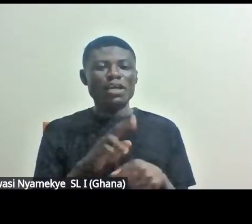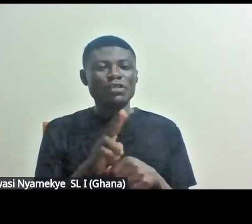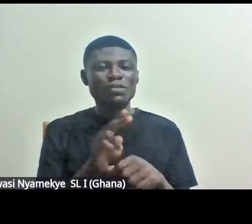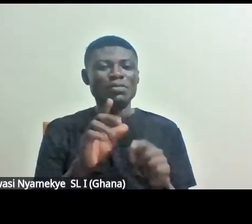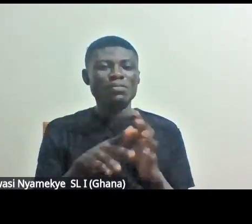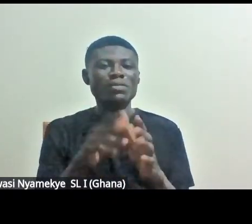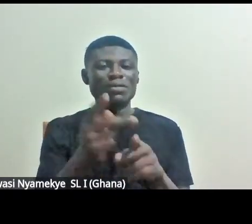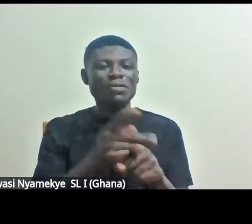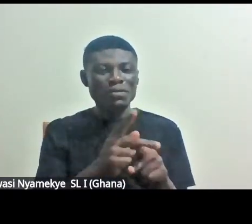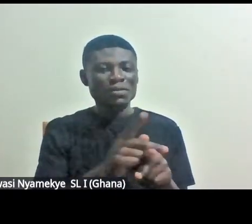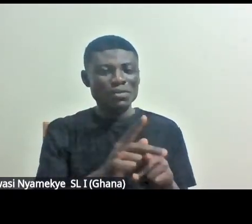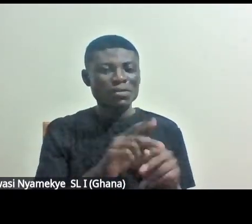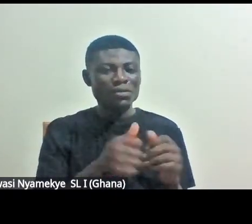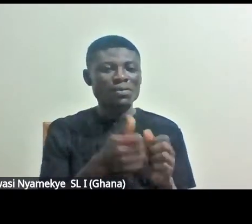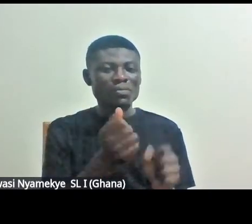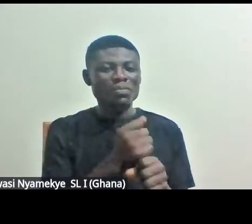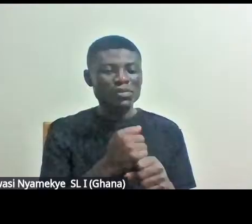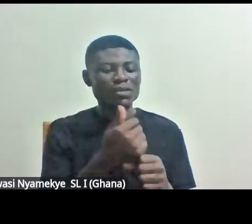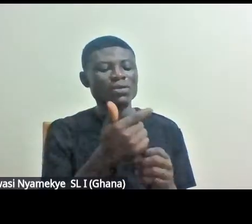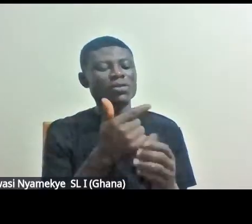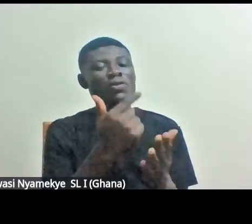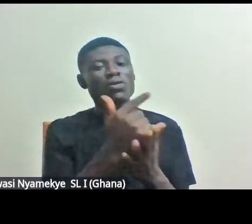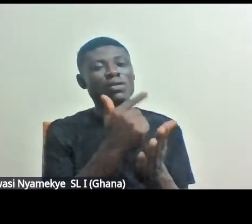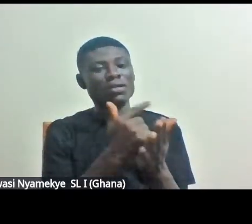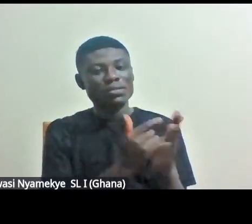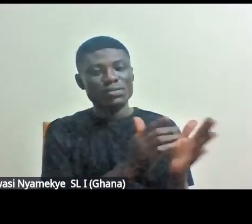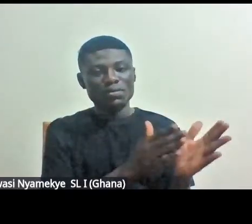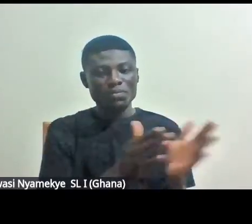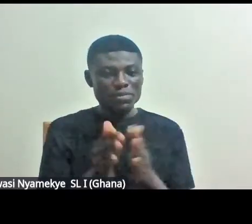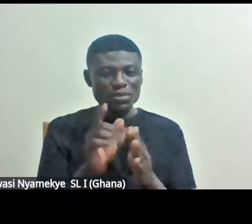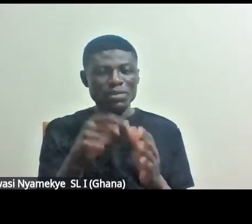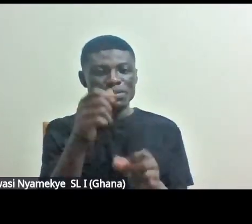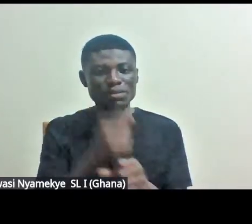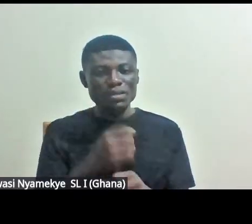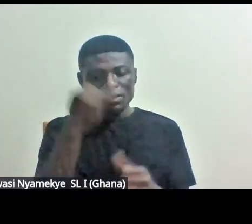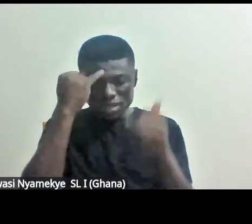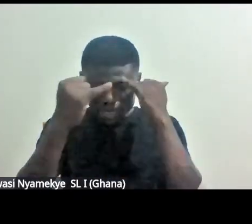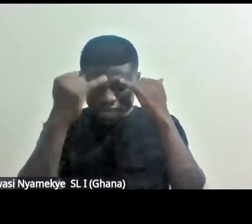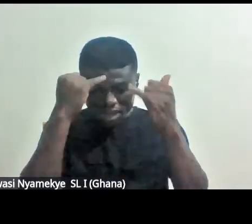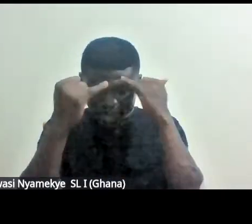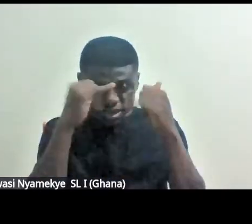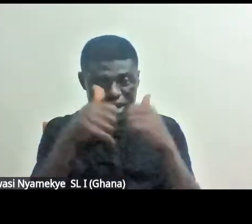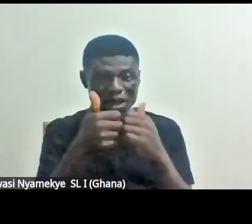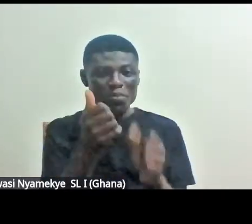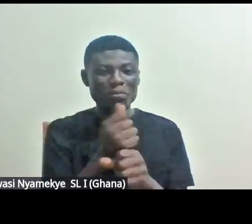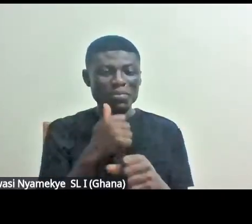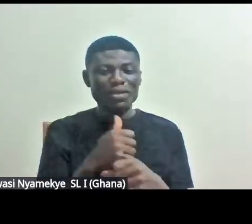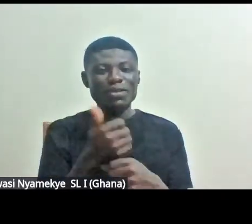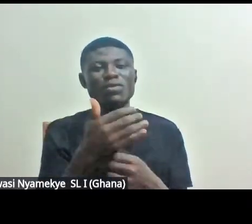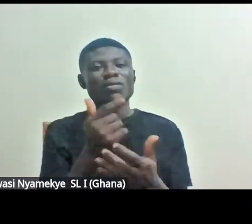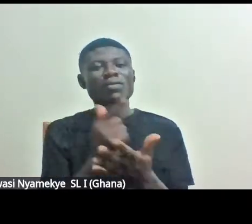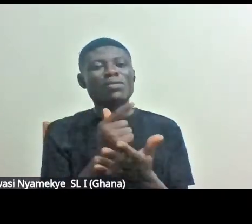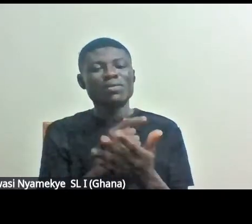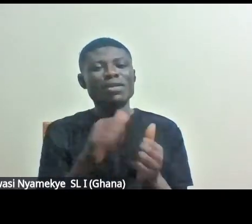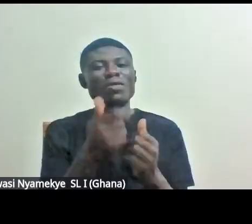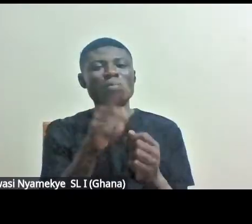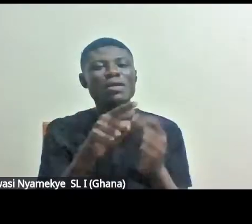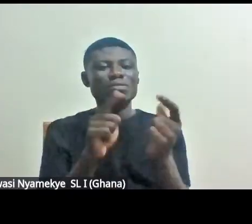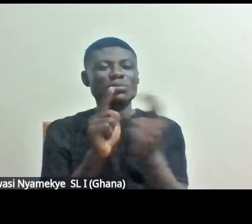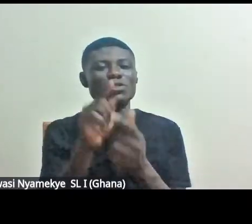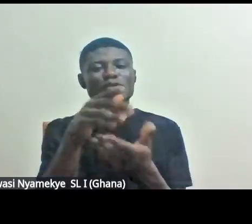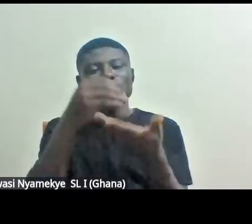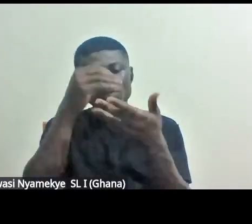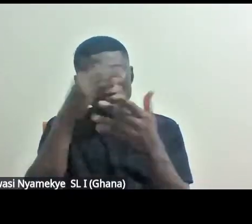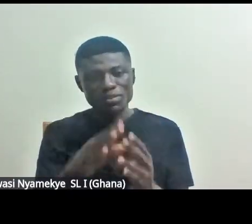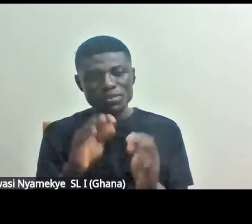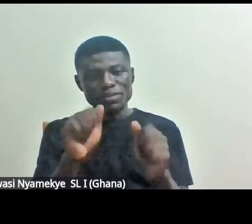practice even how to make your lesson plans, get ideas, get fun ideas on how you can engage your students. Okay, you can